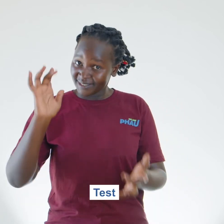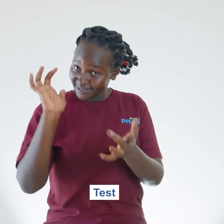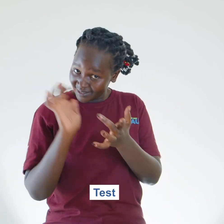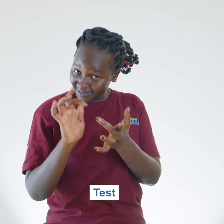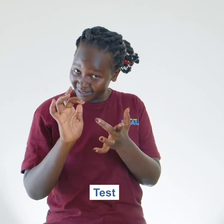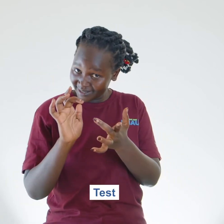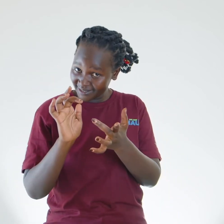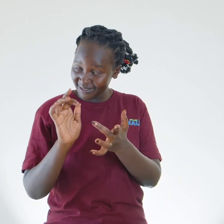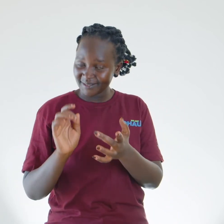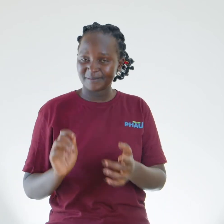Test.